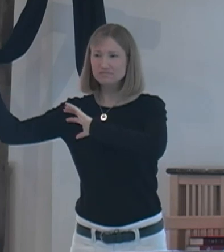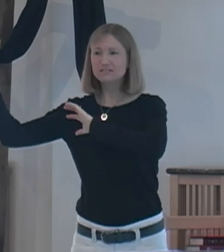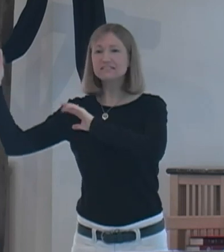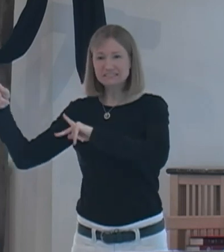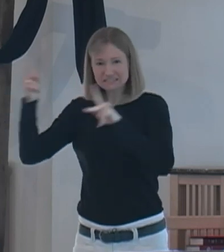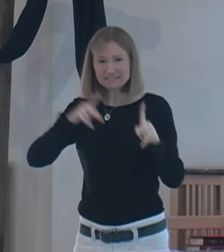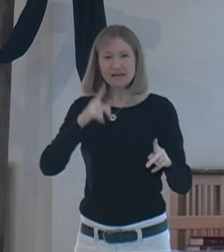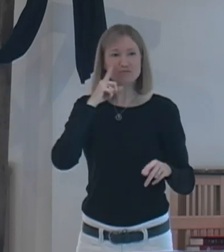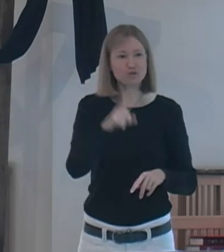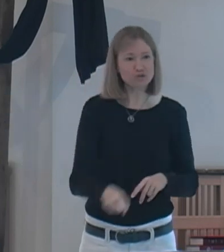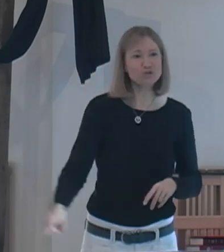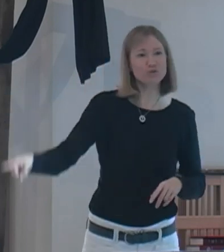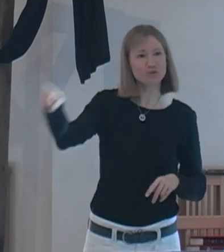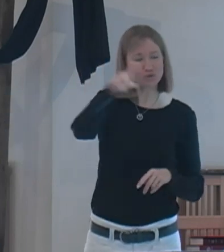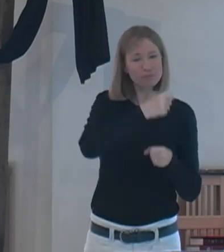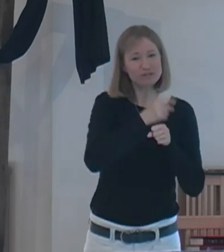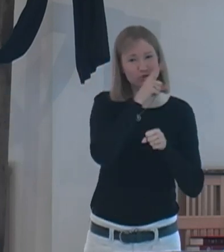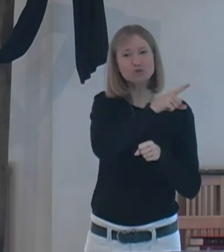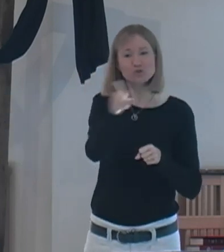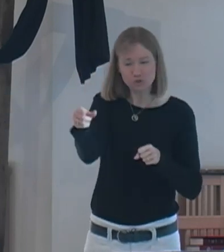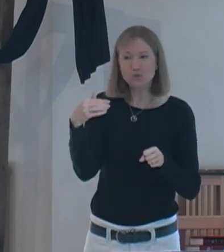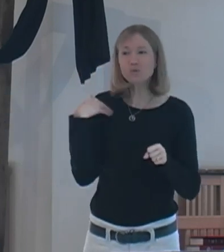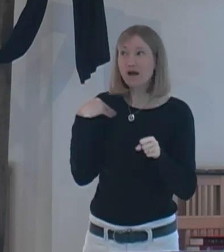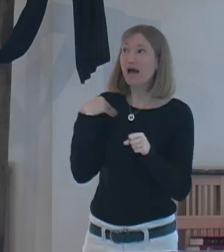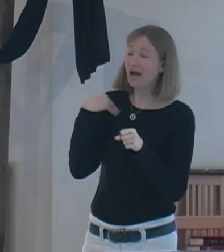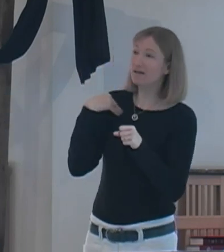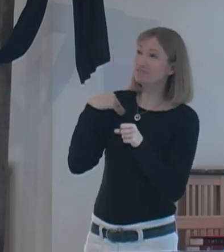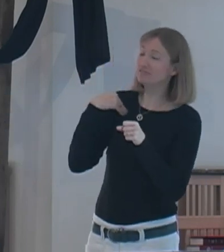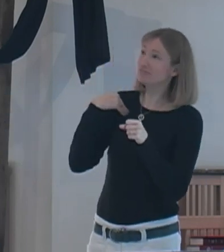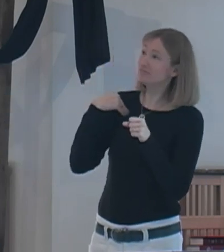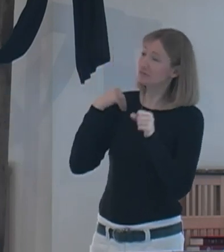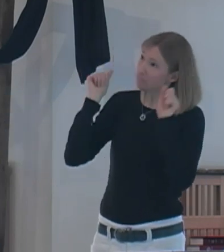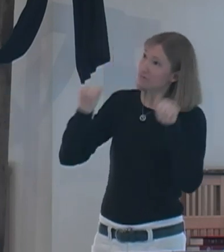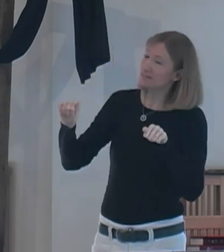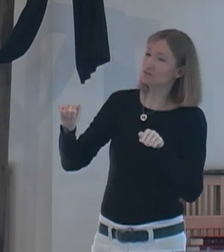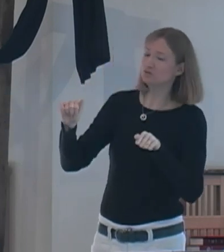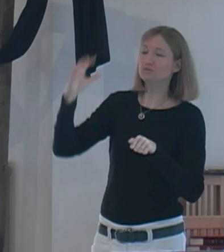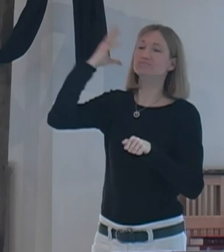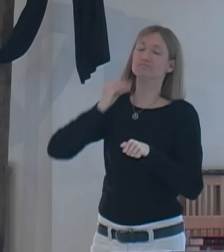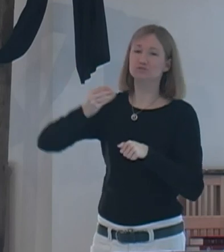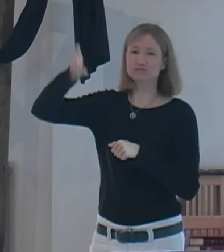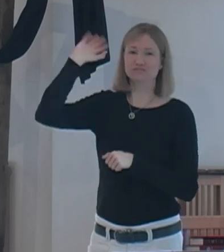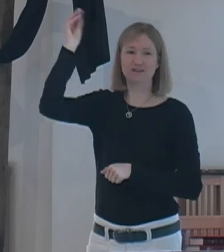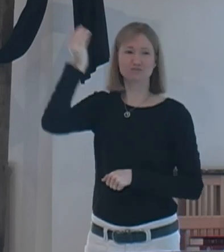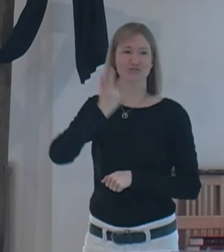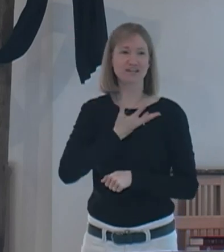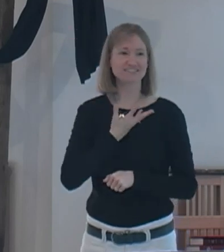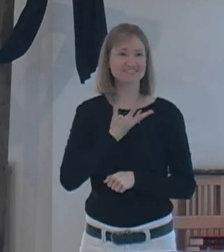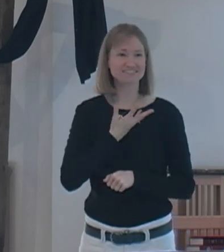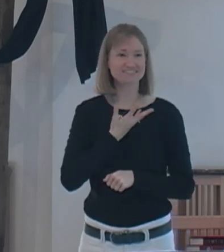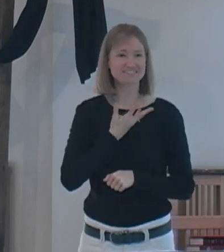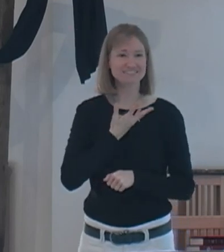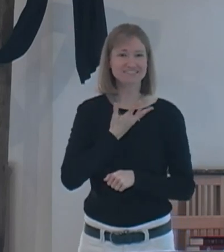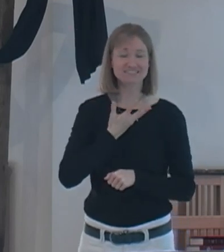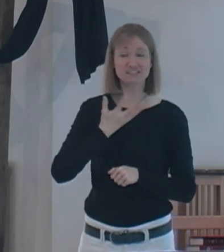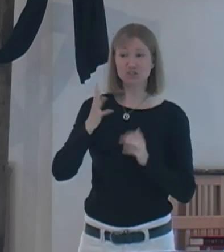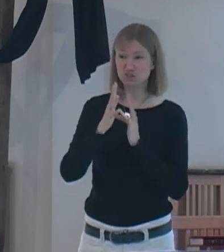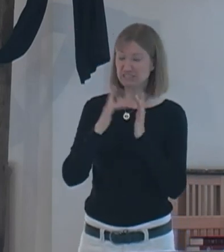you have access to God's grace. The anger that he displayed that day is the